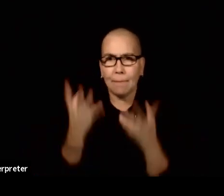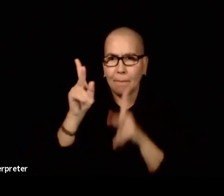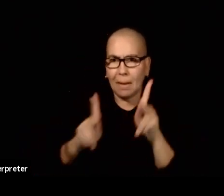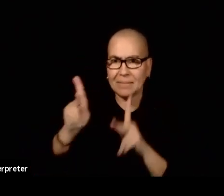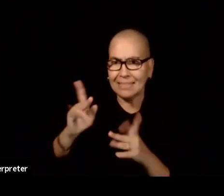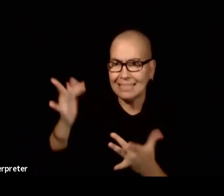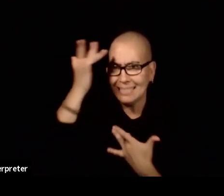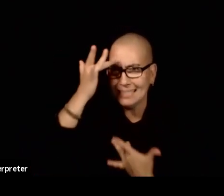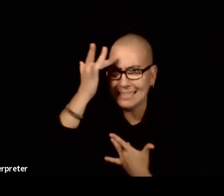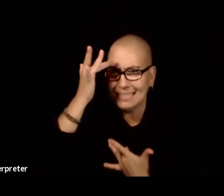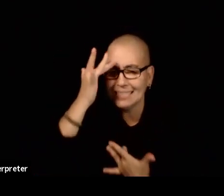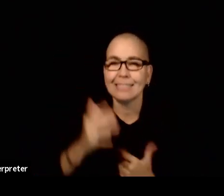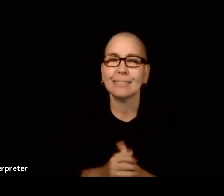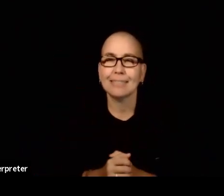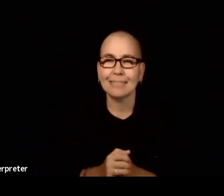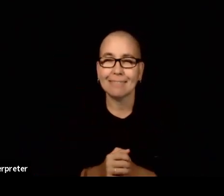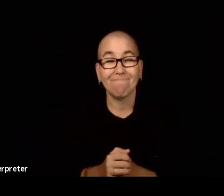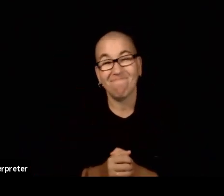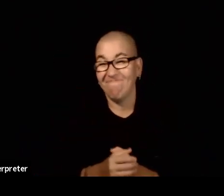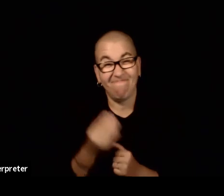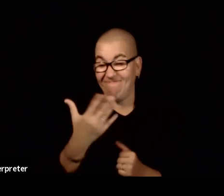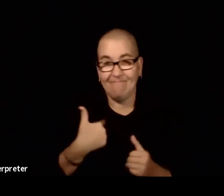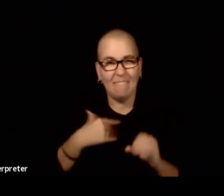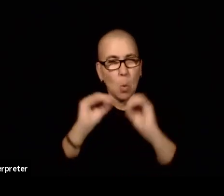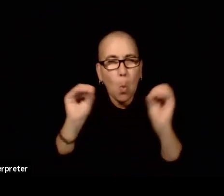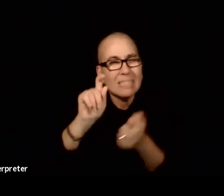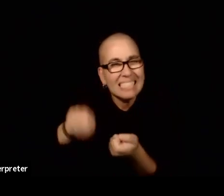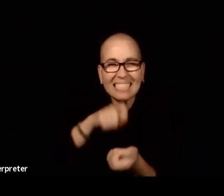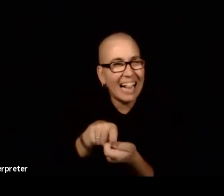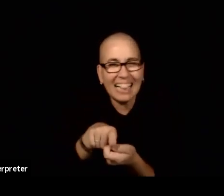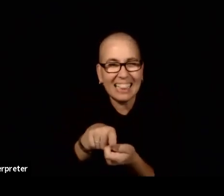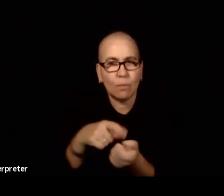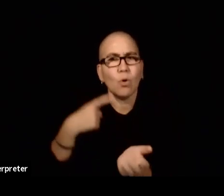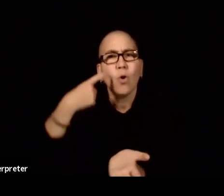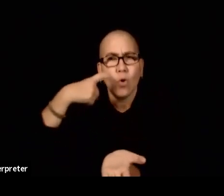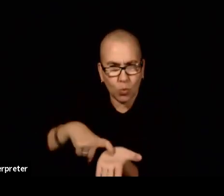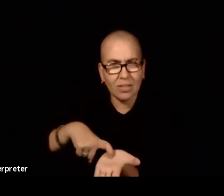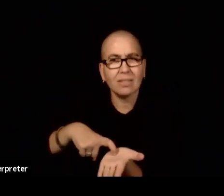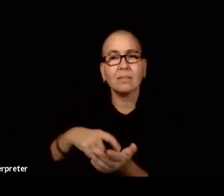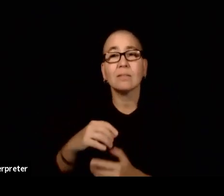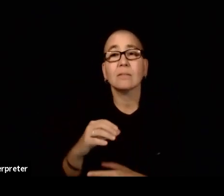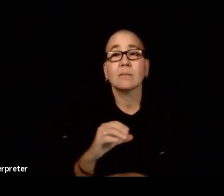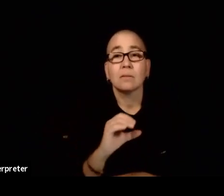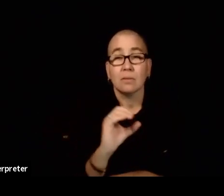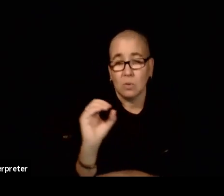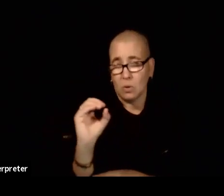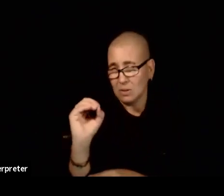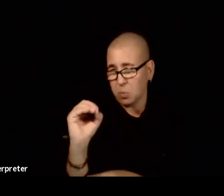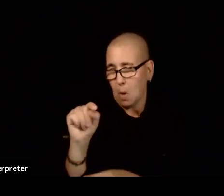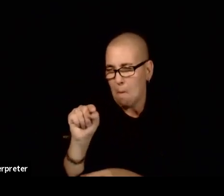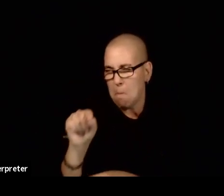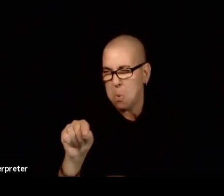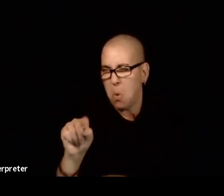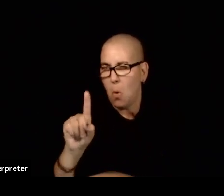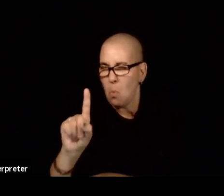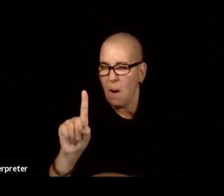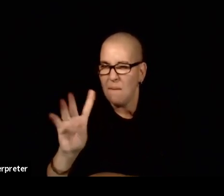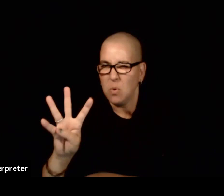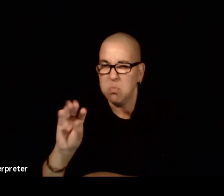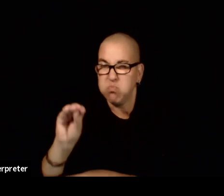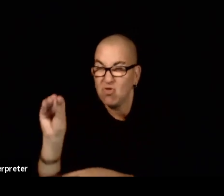numbers, but what we find is that it's 0.14% of kids and 1.2% of staff in